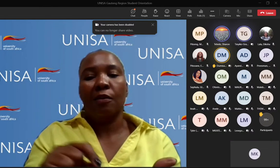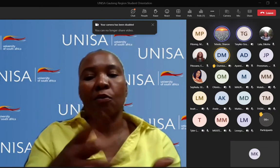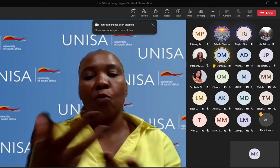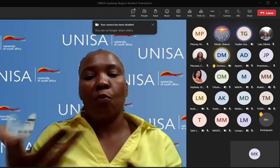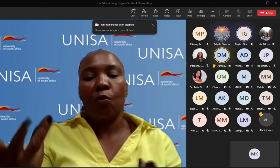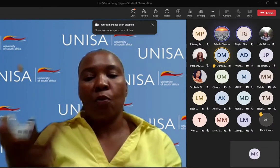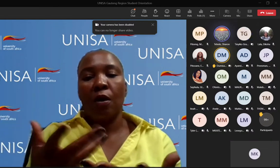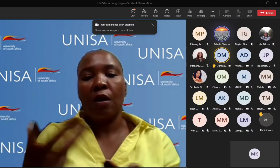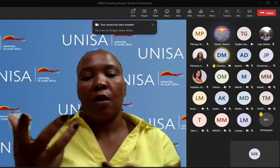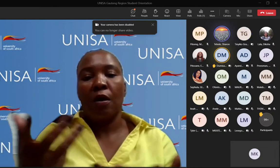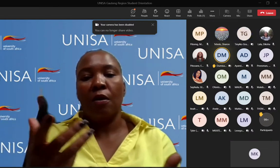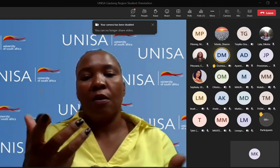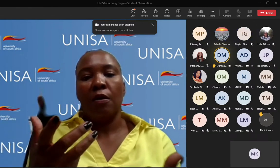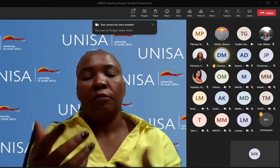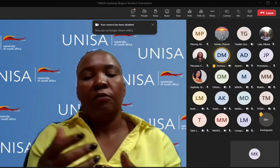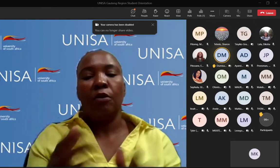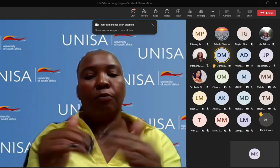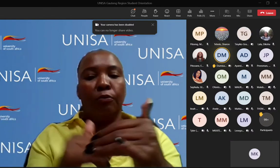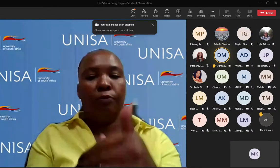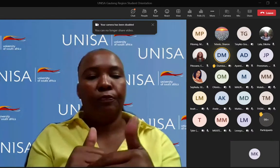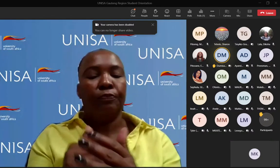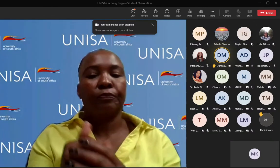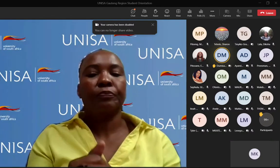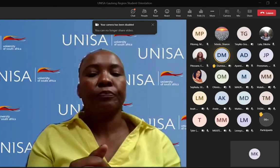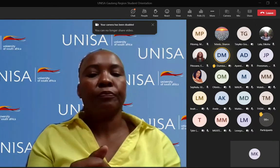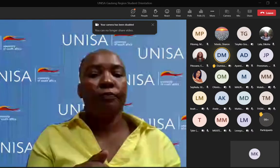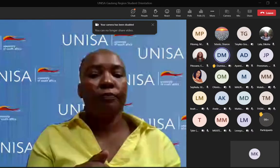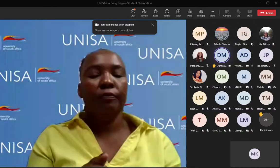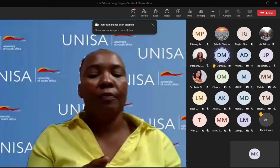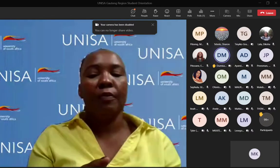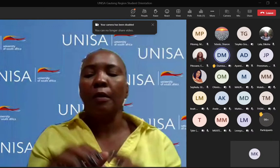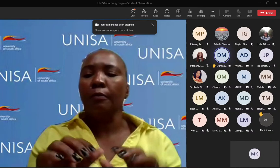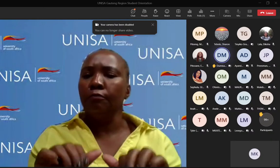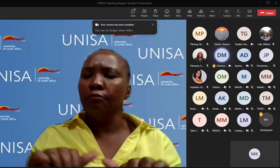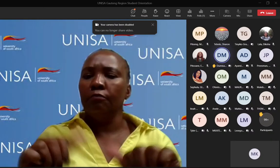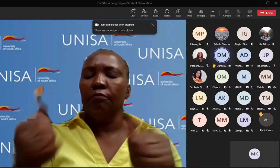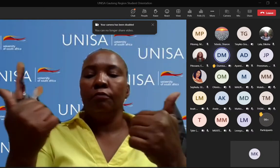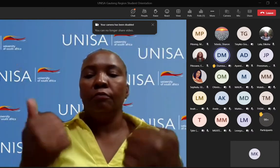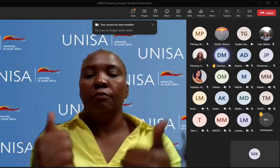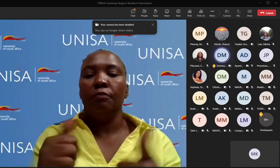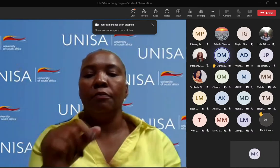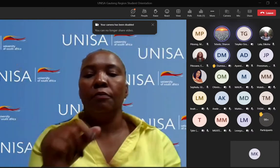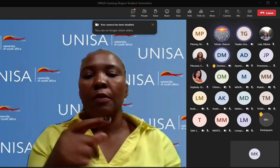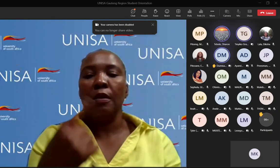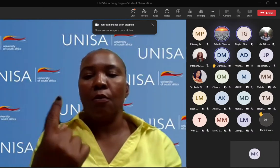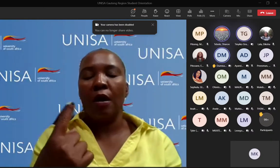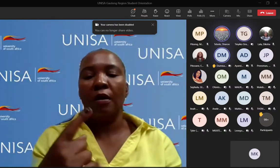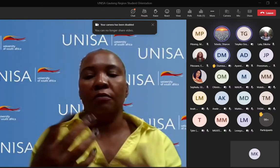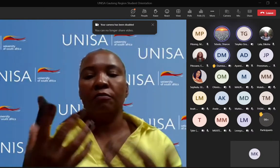colleagues can assist is that okay that's that's perfect but the one that's been amazed is for the previous speaker